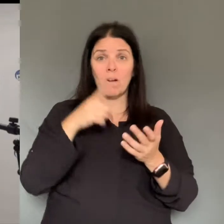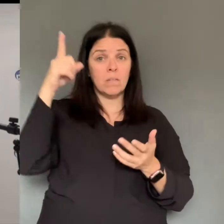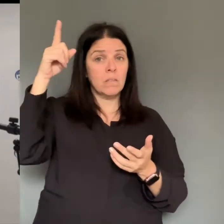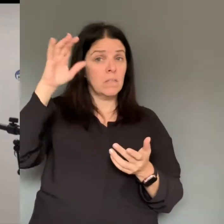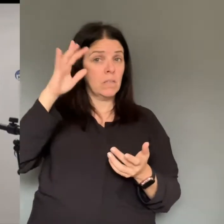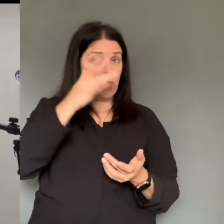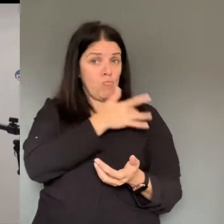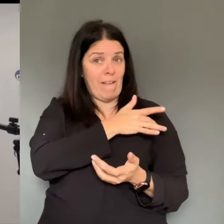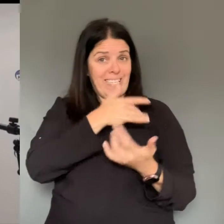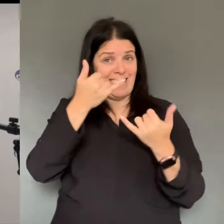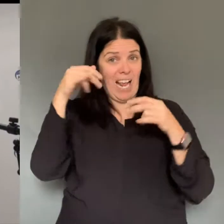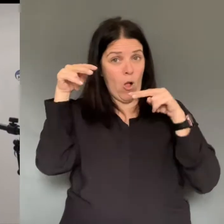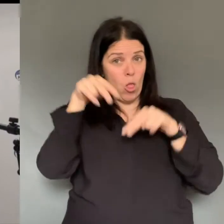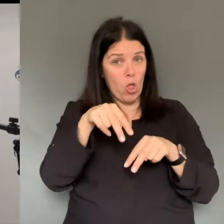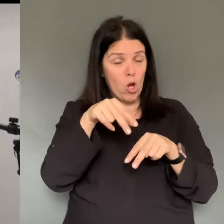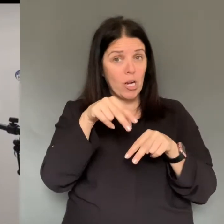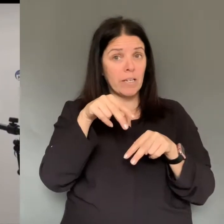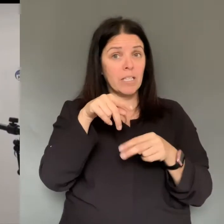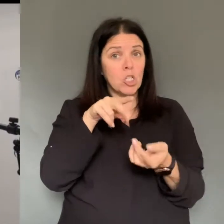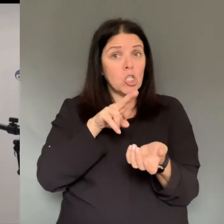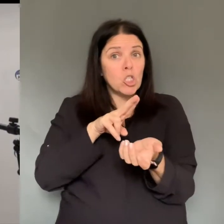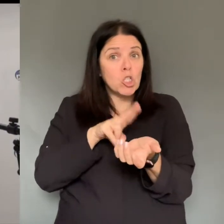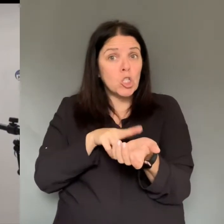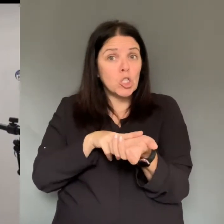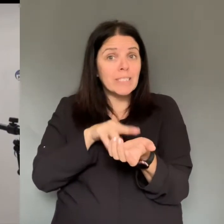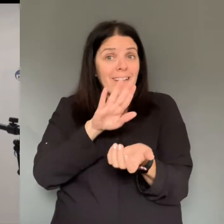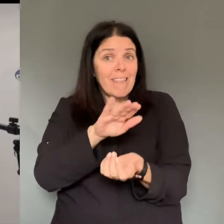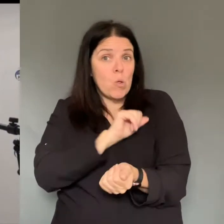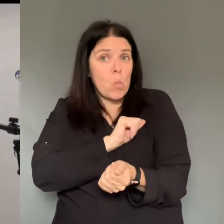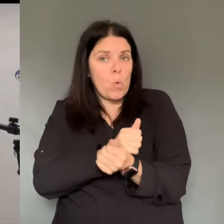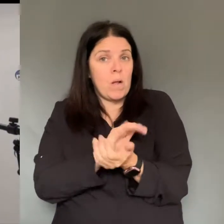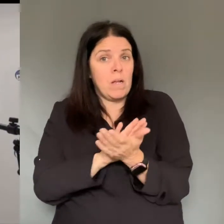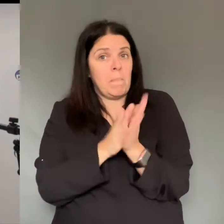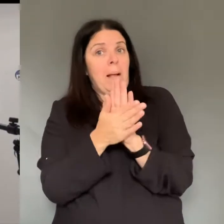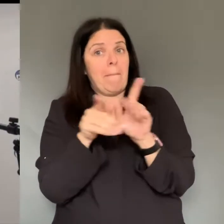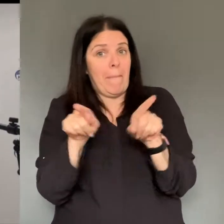options, that how we can support that, and also how we can protect our community.